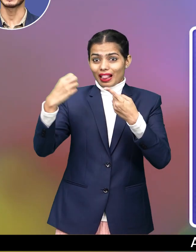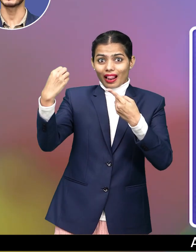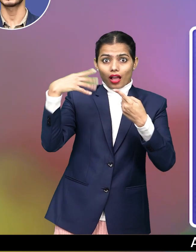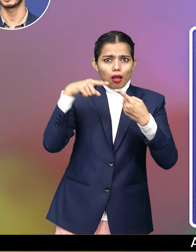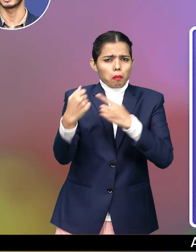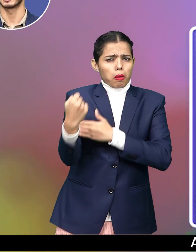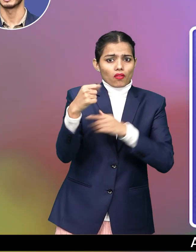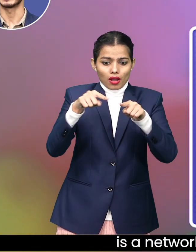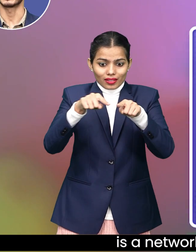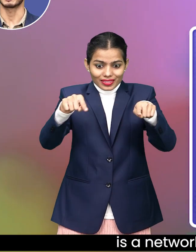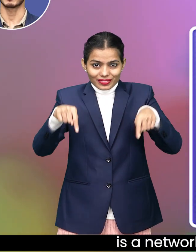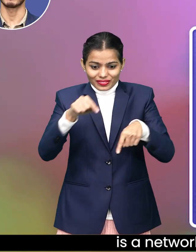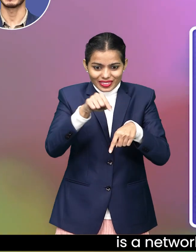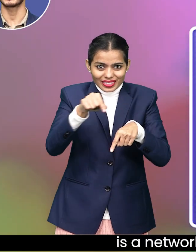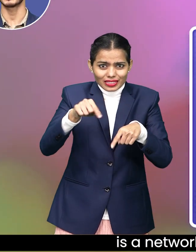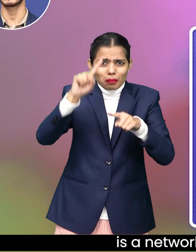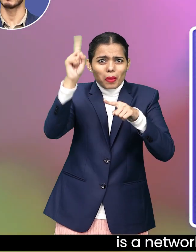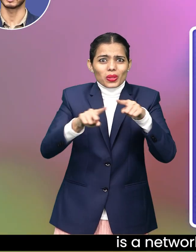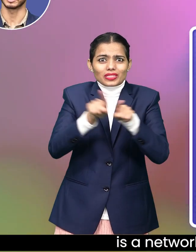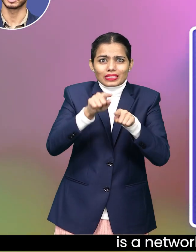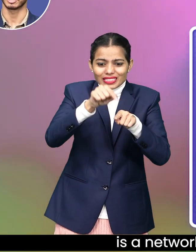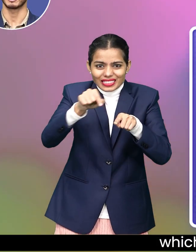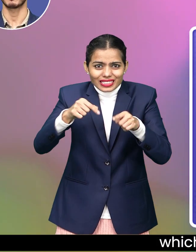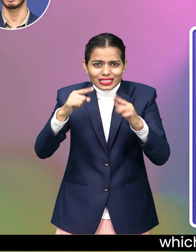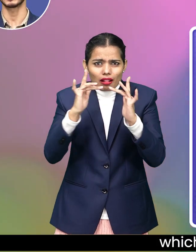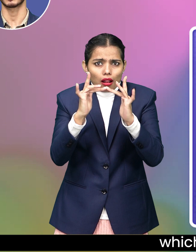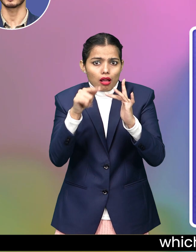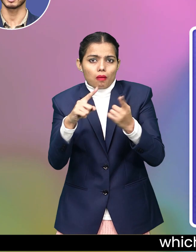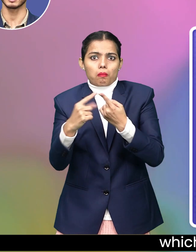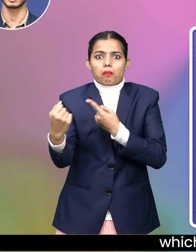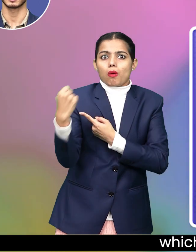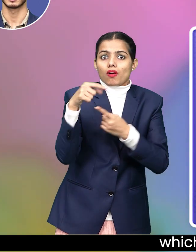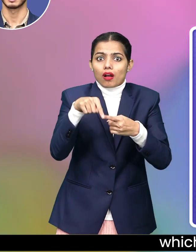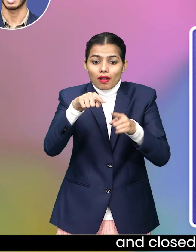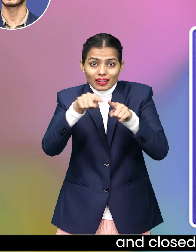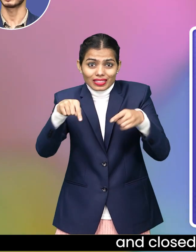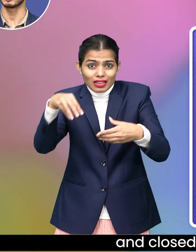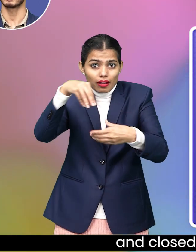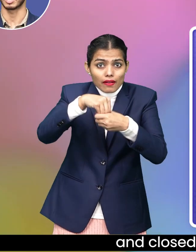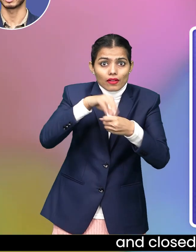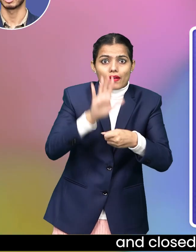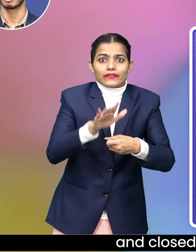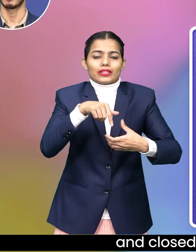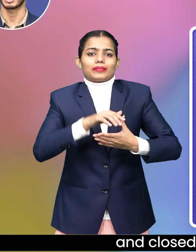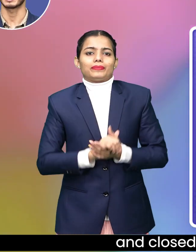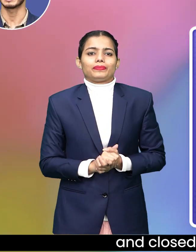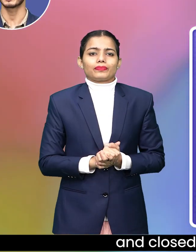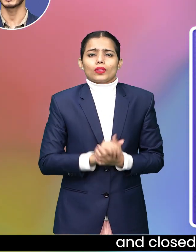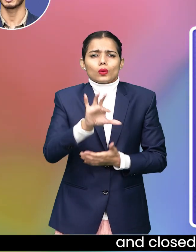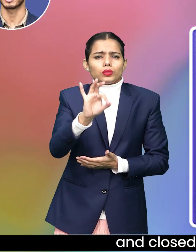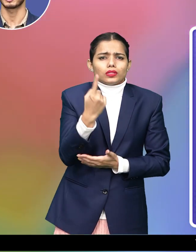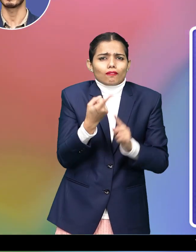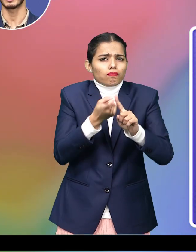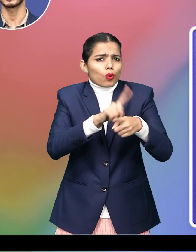An electric circuit is a network of electrical components which forms a continuous and closed path for an